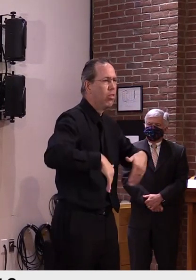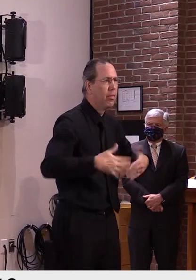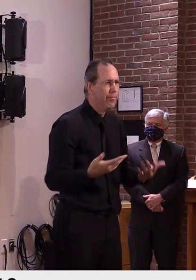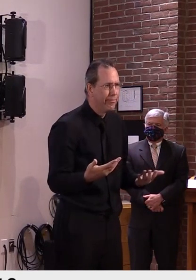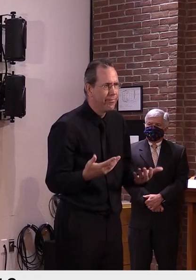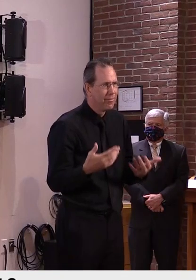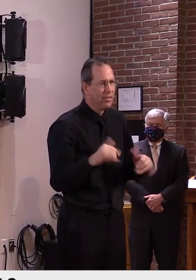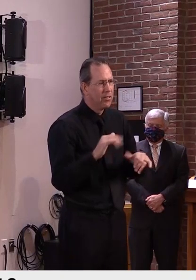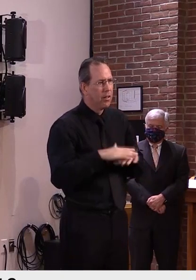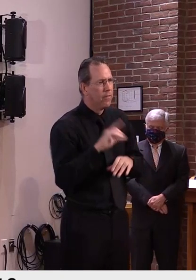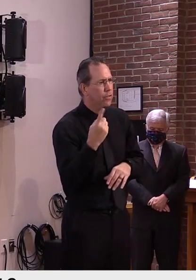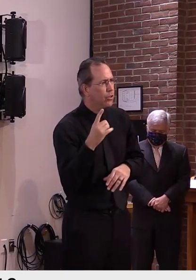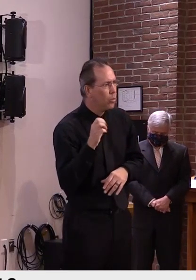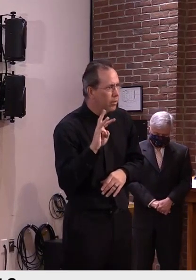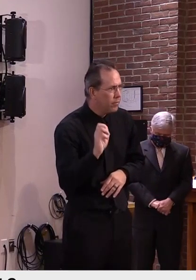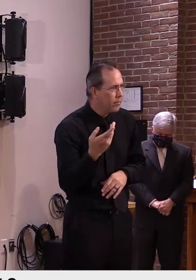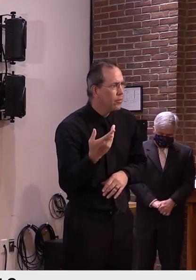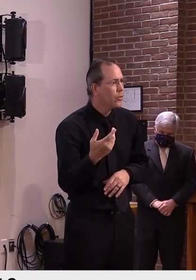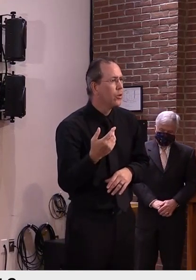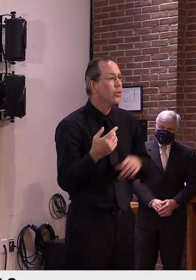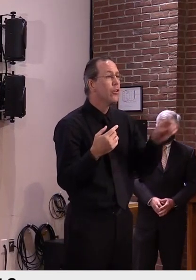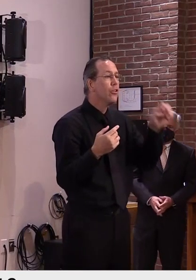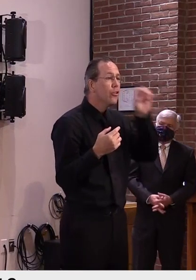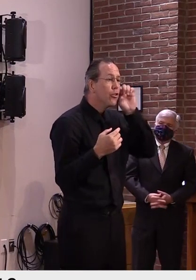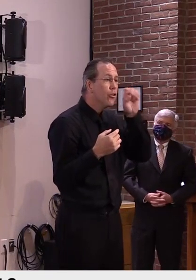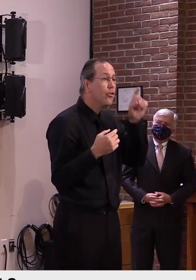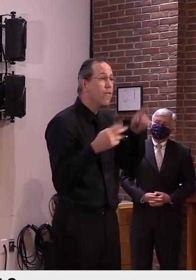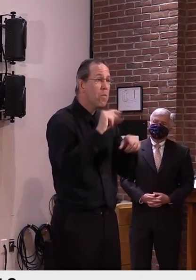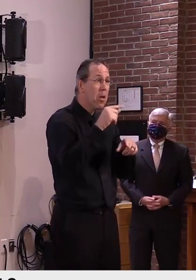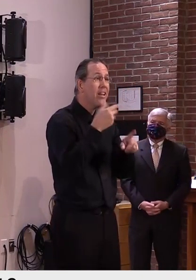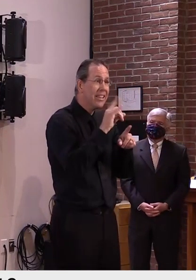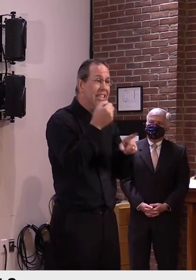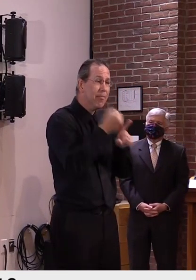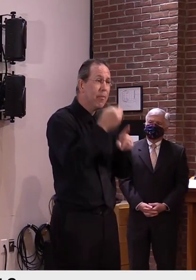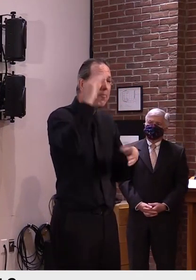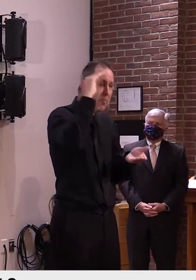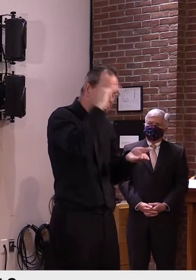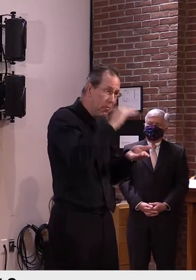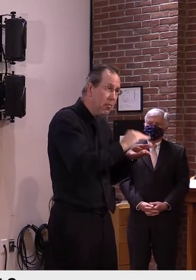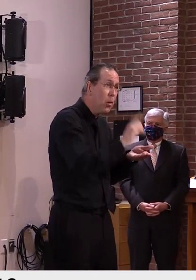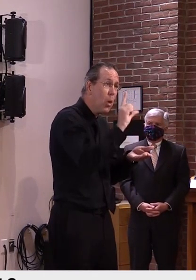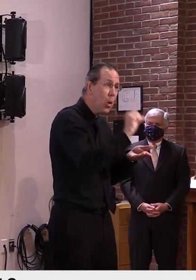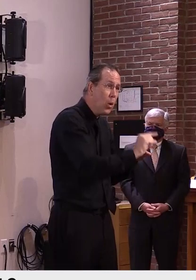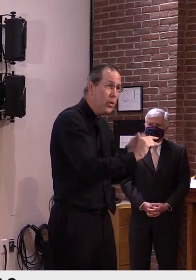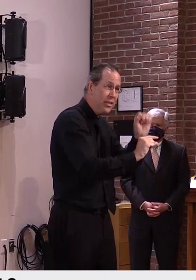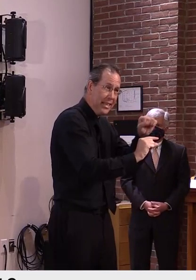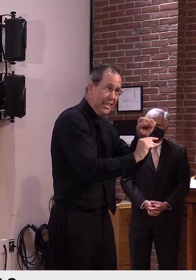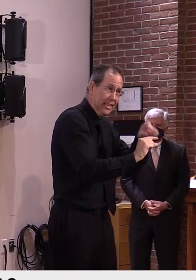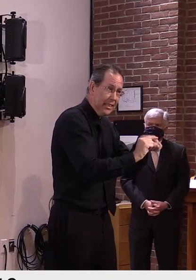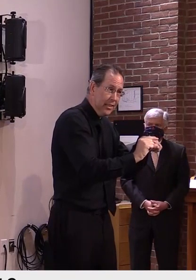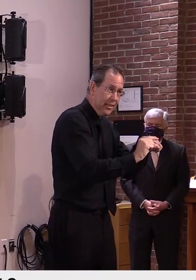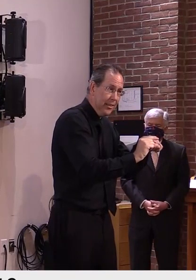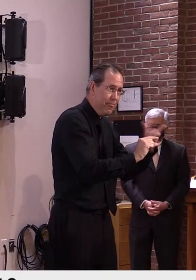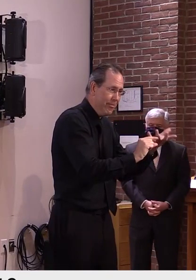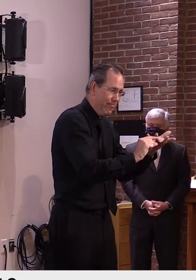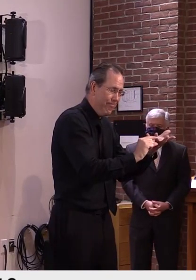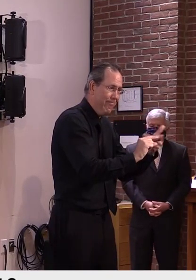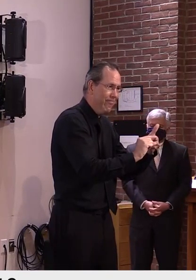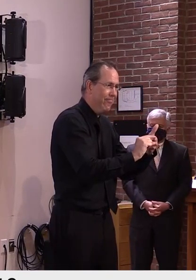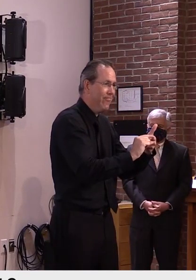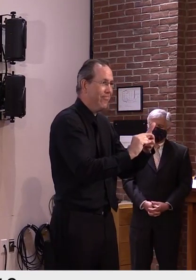down. And the virus has really been suppressed to a much lower level. I can't add much more to what the governor said about how